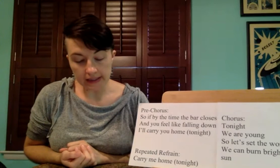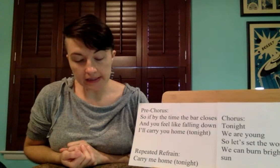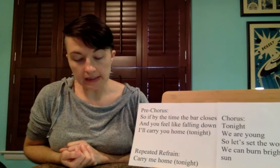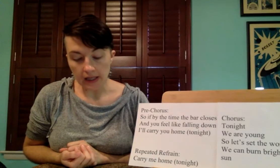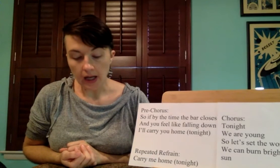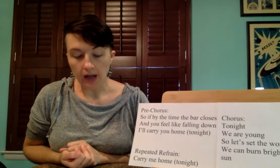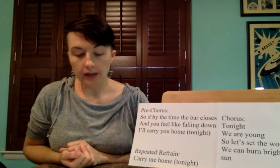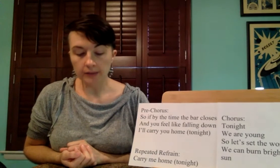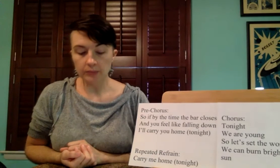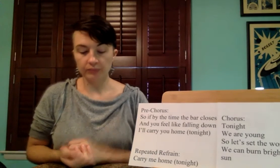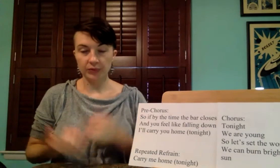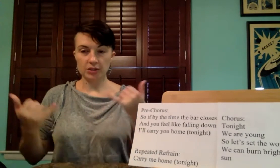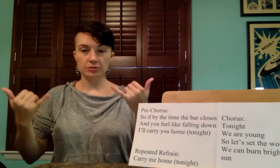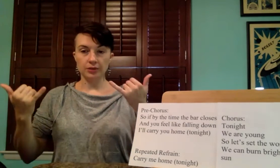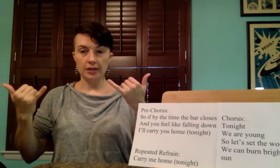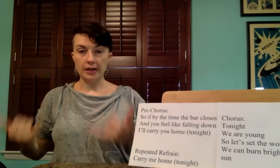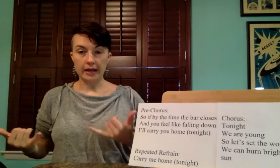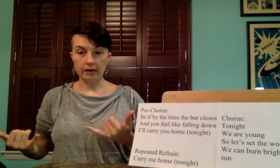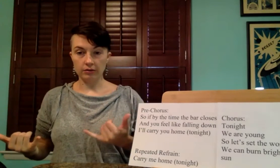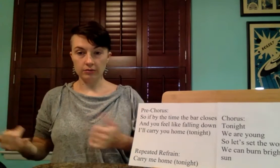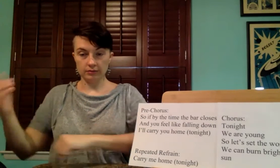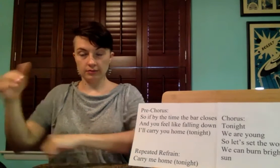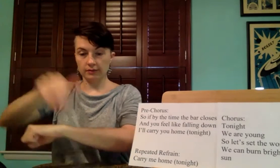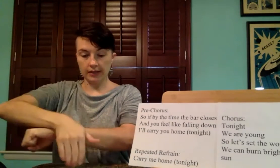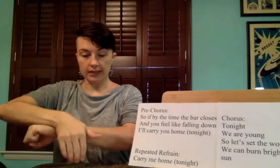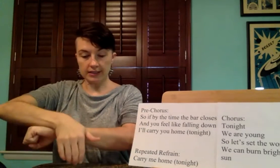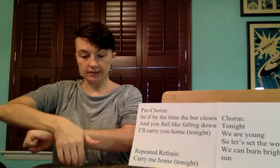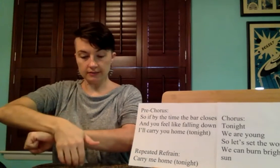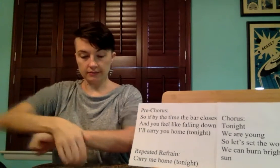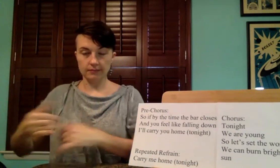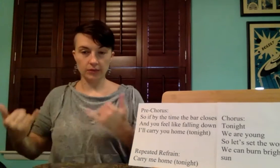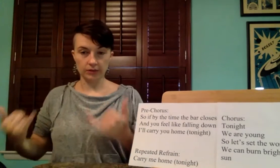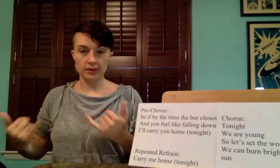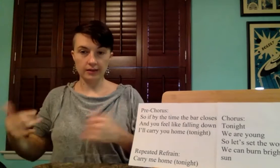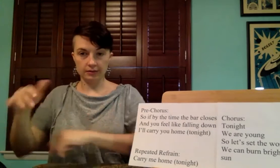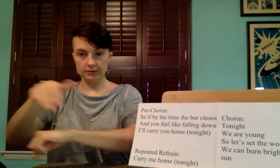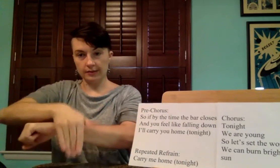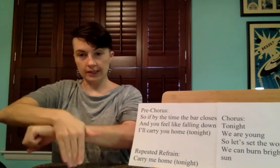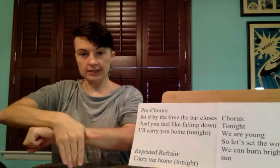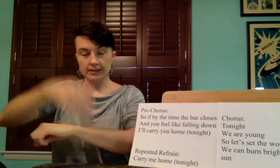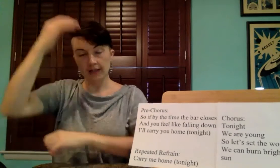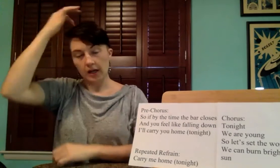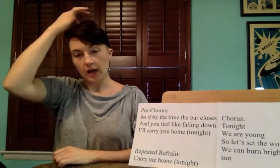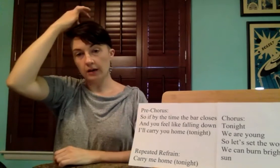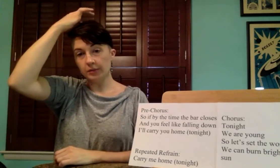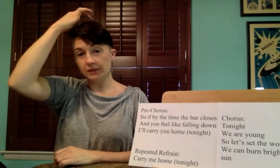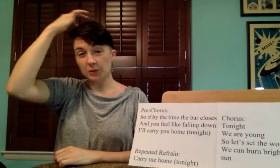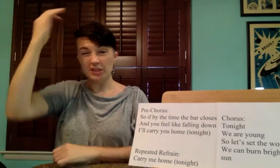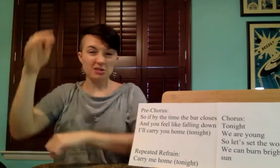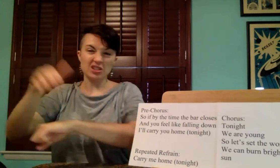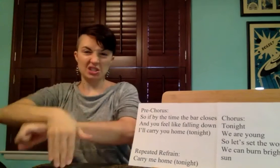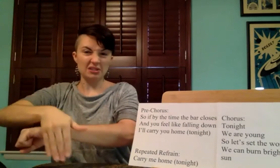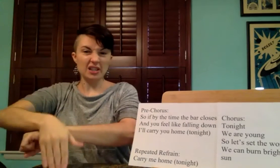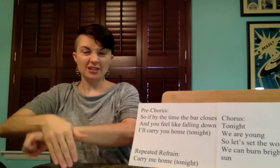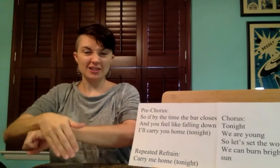sign. We do now, night, or now, night. But if you want, you could just do night